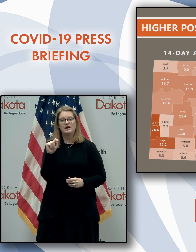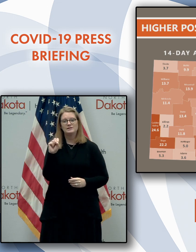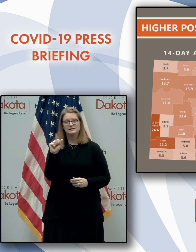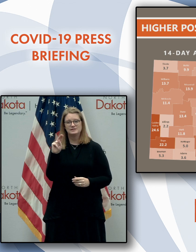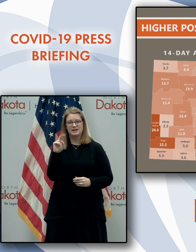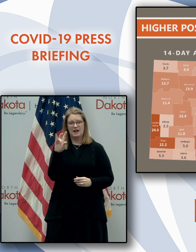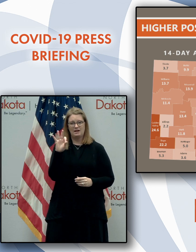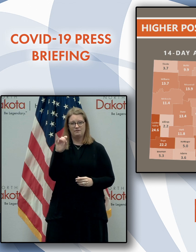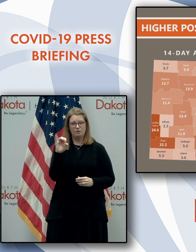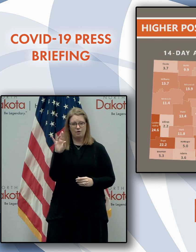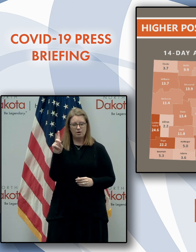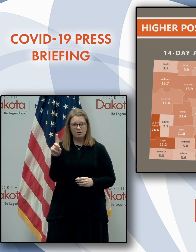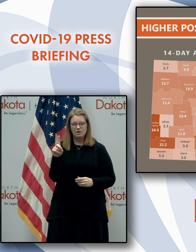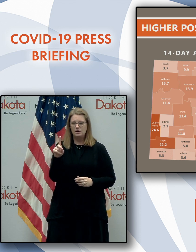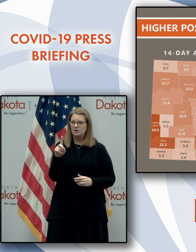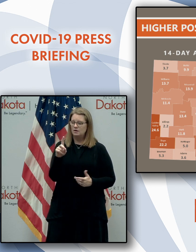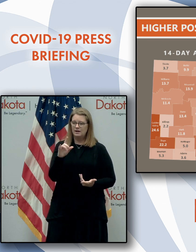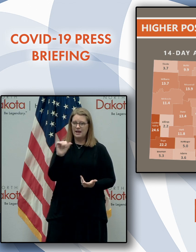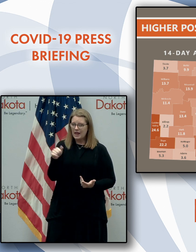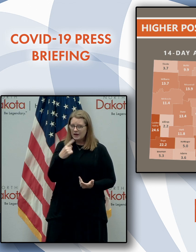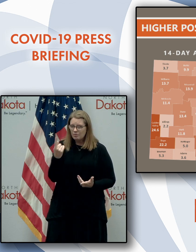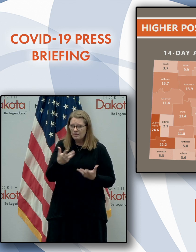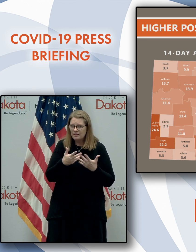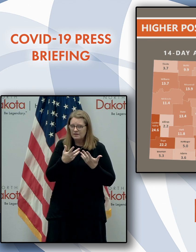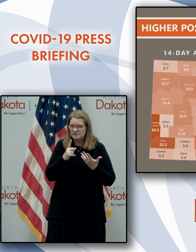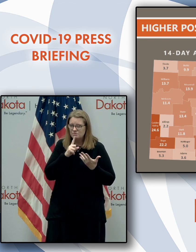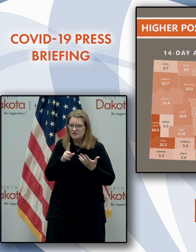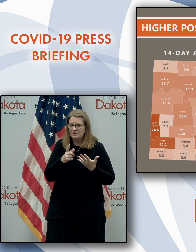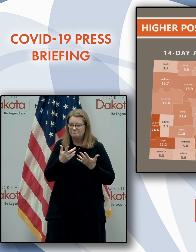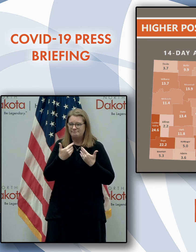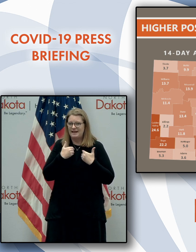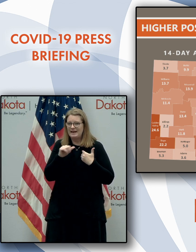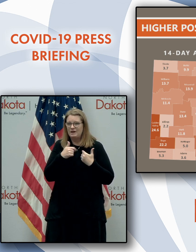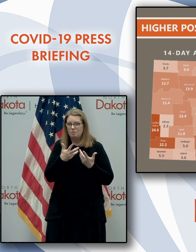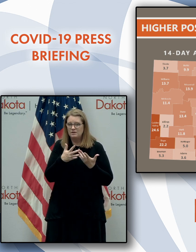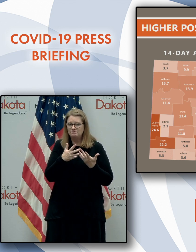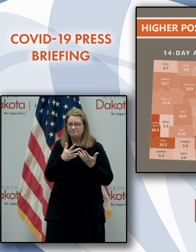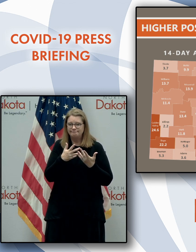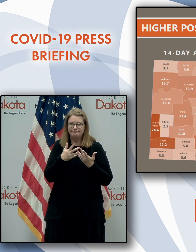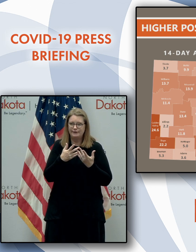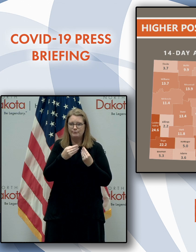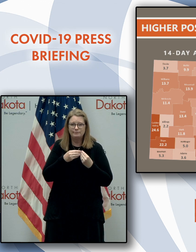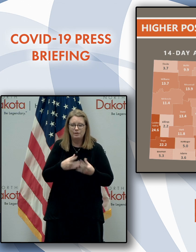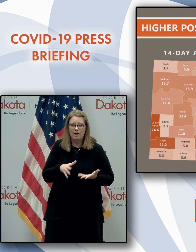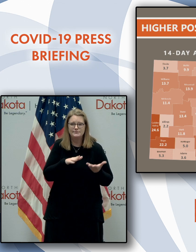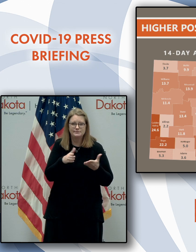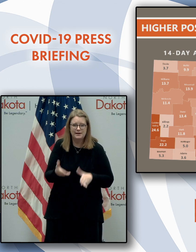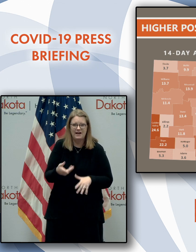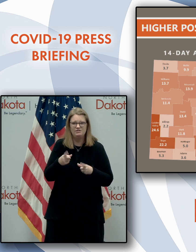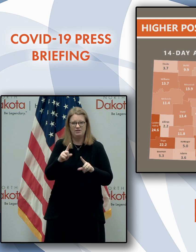and friends who've lost loved ones during this time frame. When we take a look at the